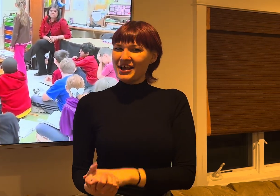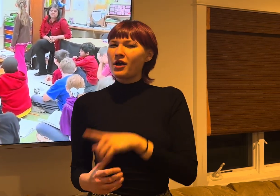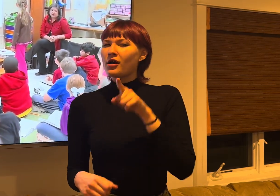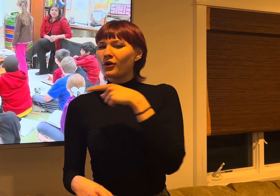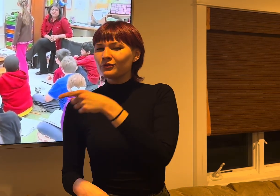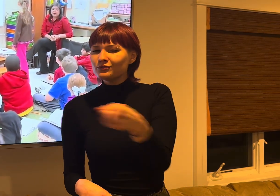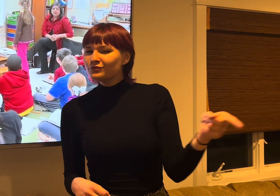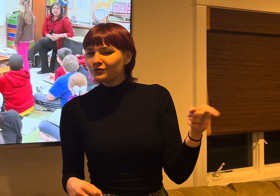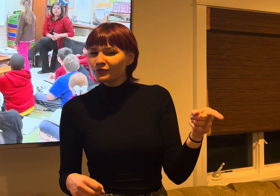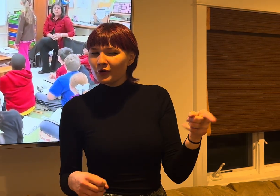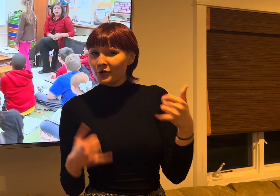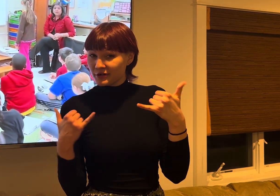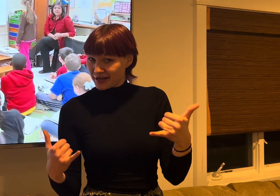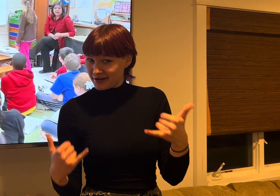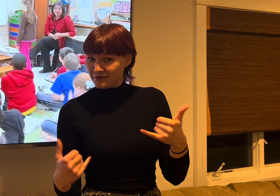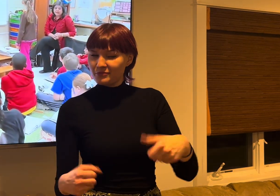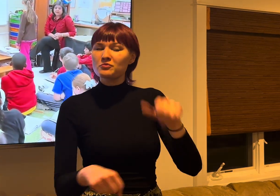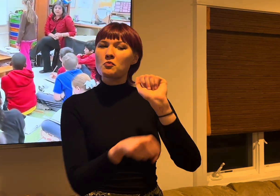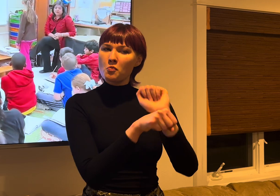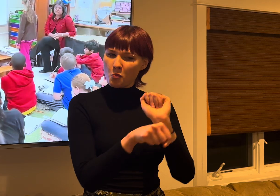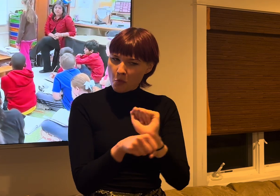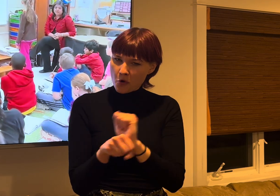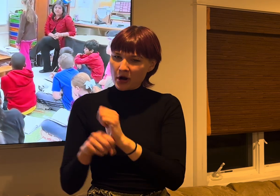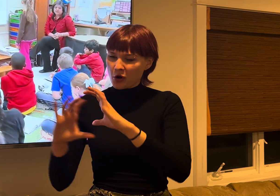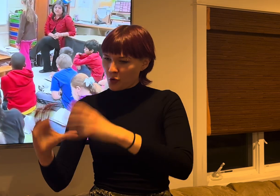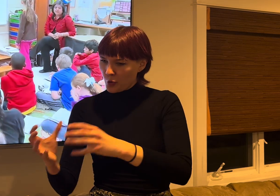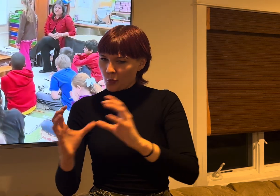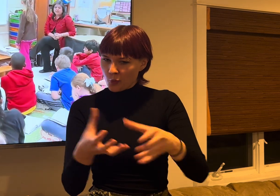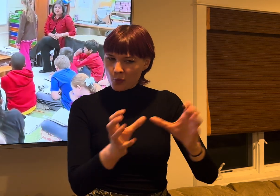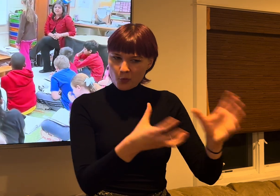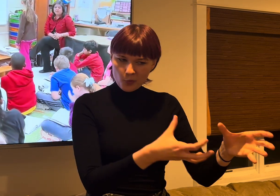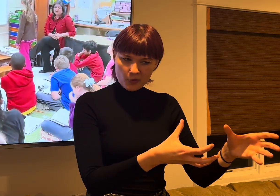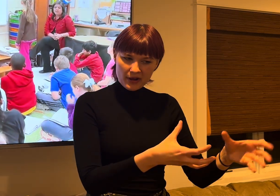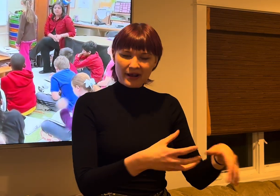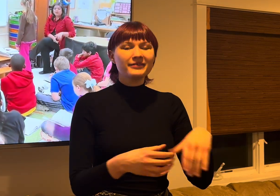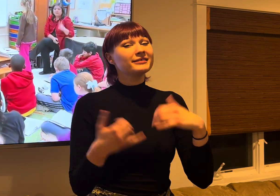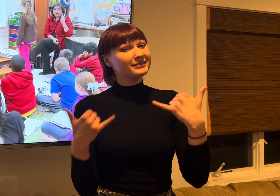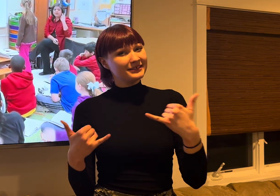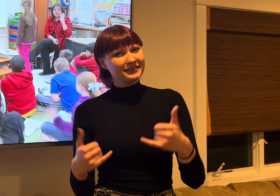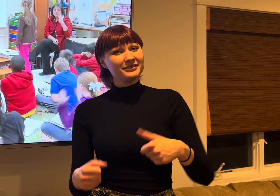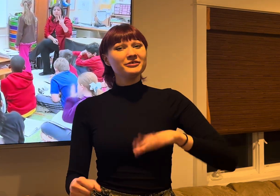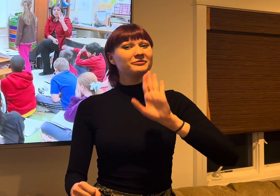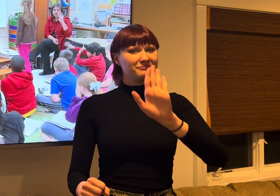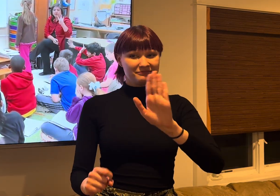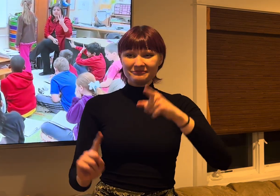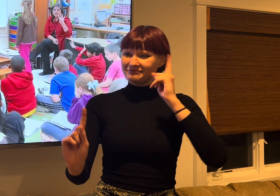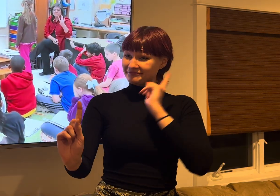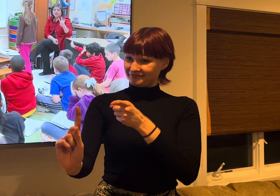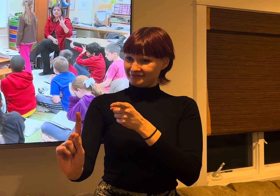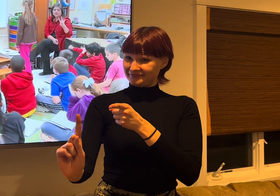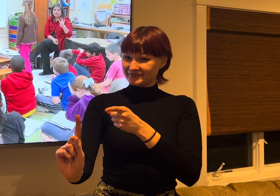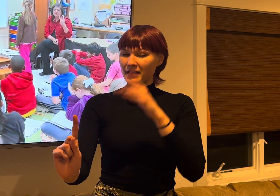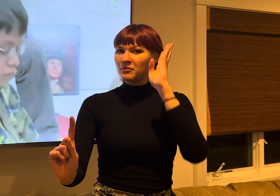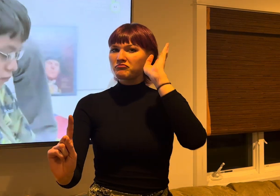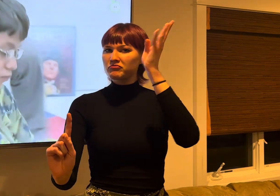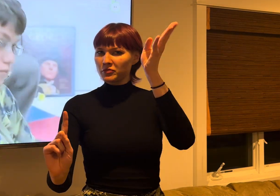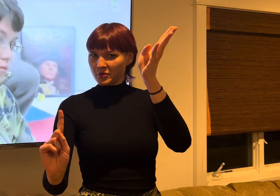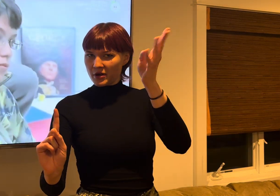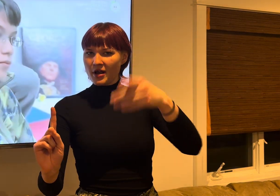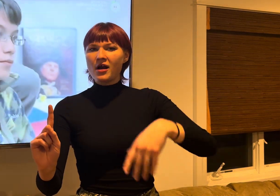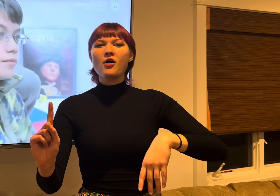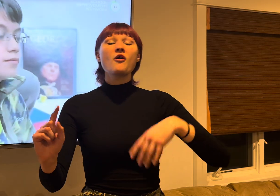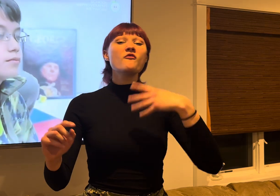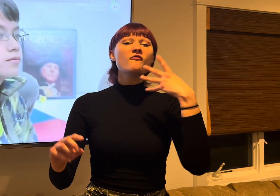primary source. And your goal today, your objective, is to come up with 4 character traits for